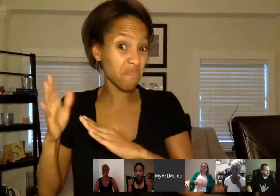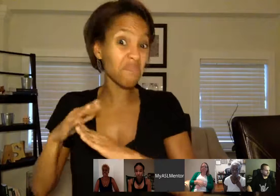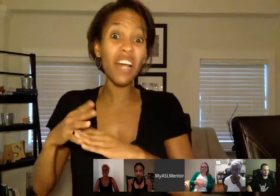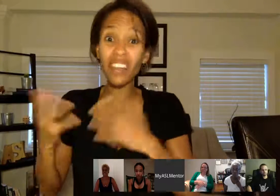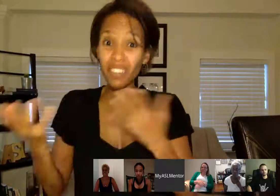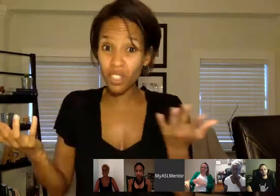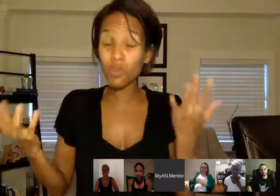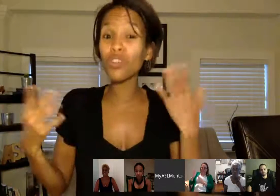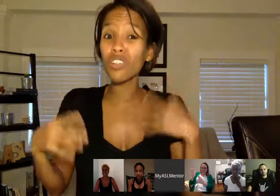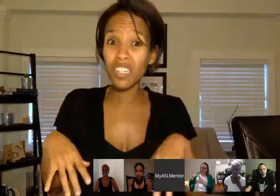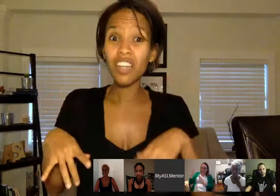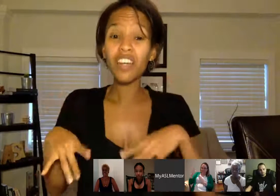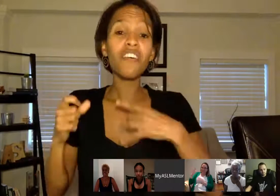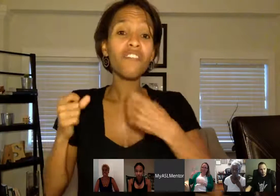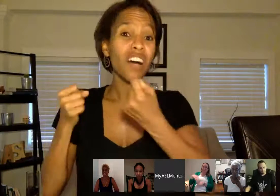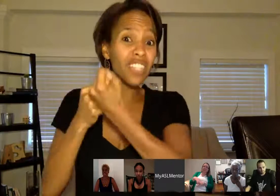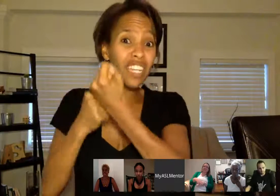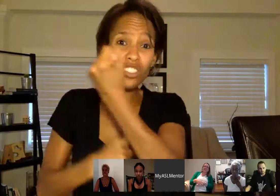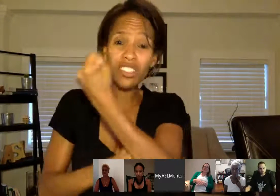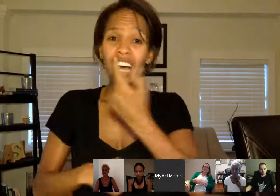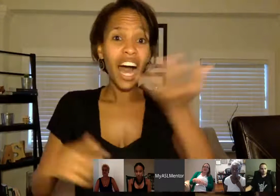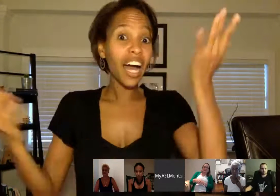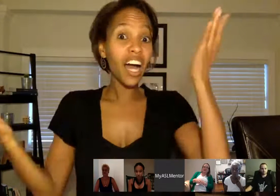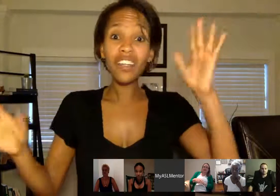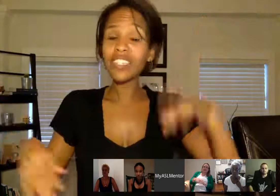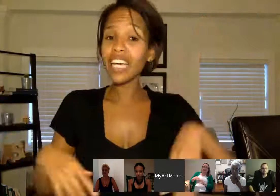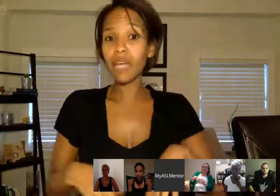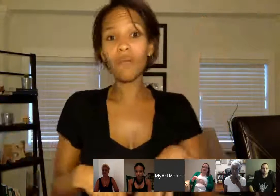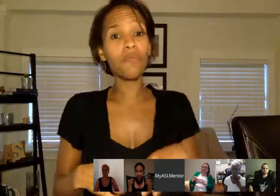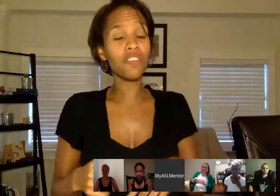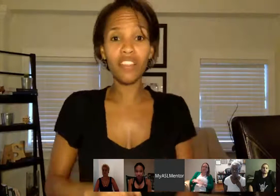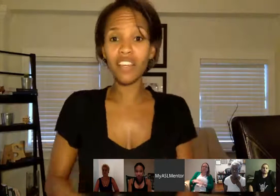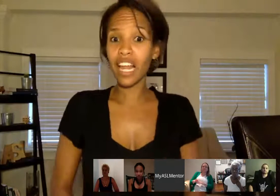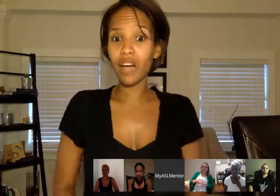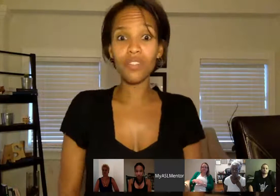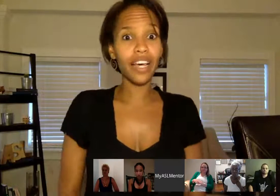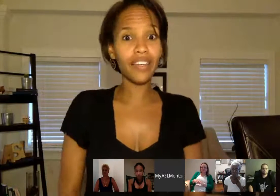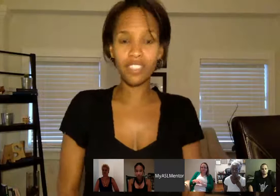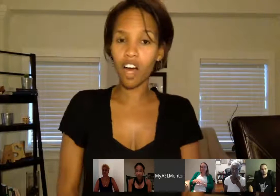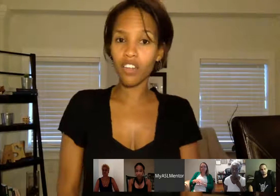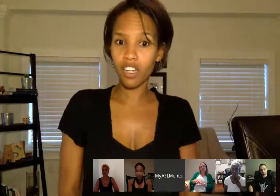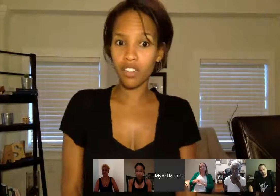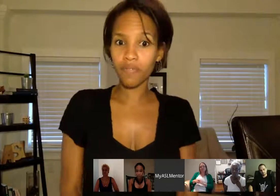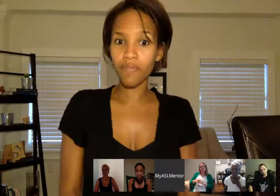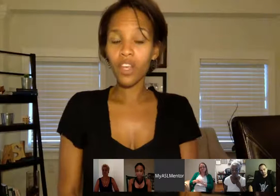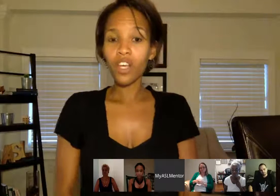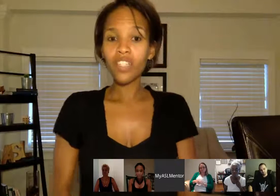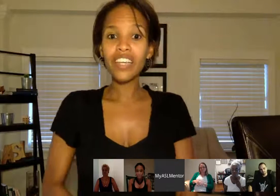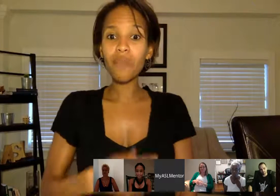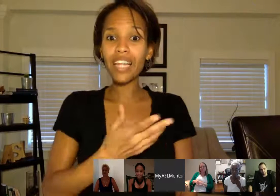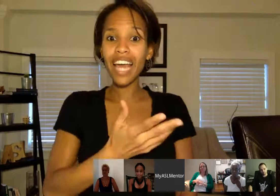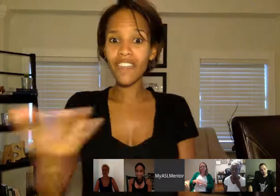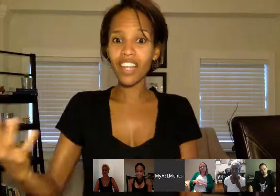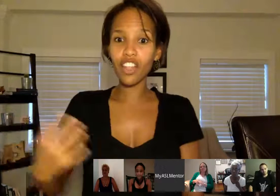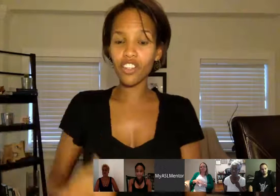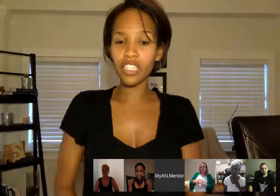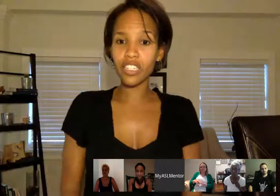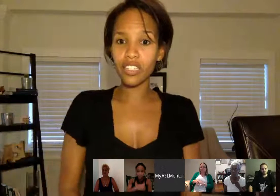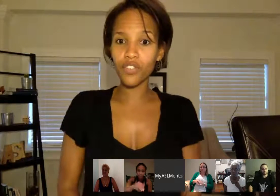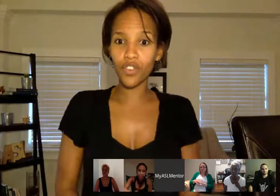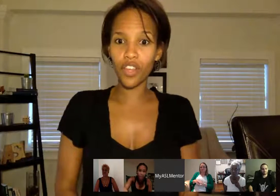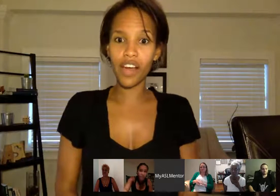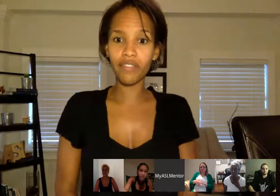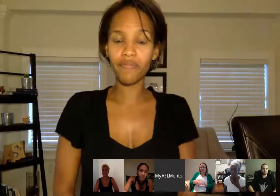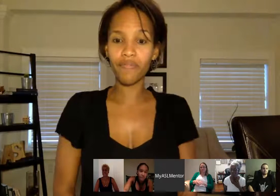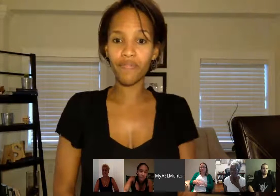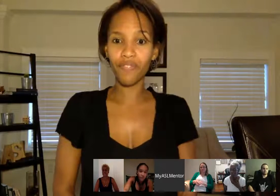that could work. Foundation. Honestly, I came up with nothing that I was like solid on. Does anybody have any other